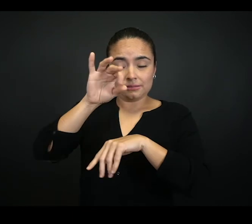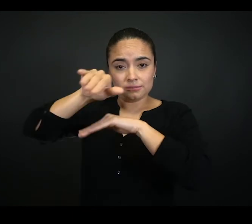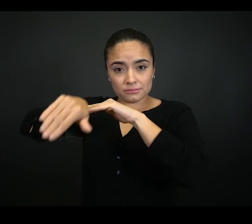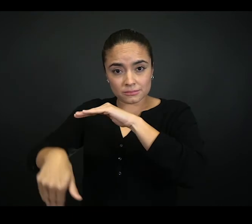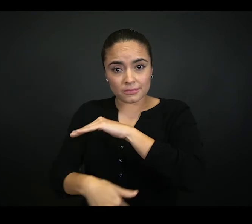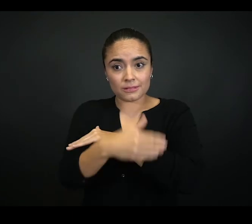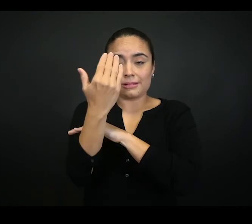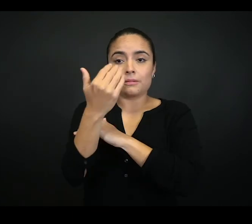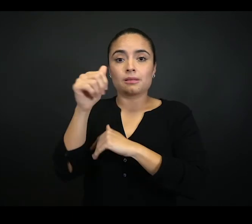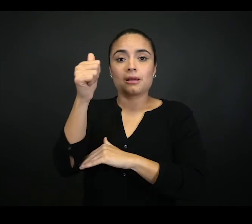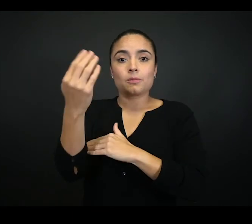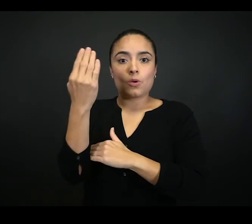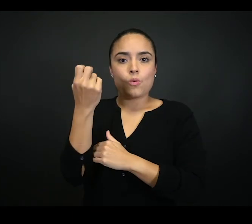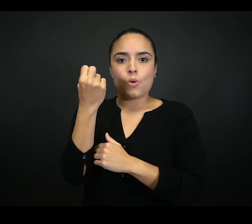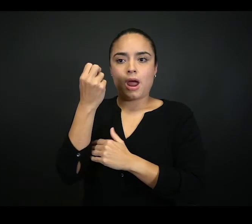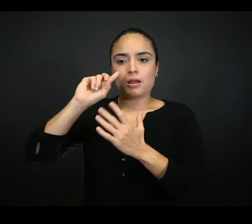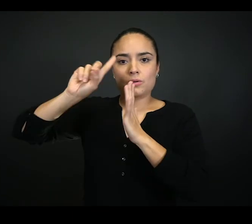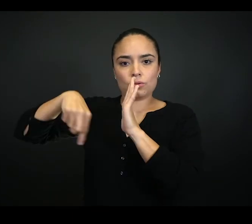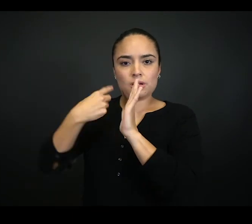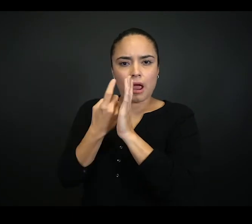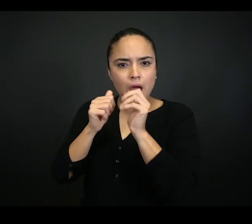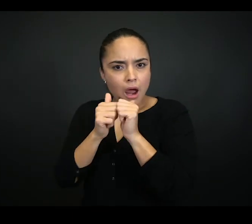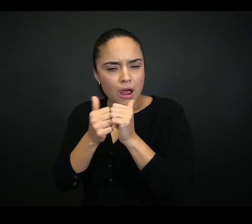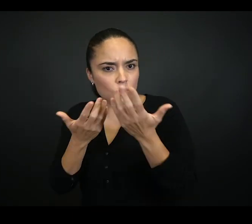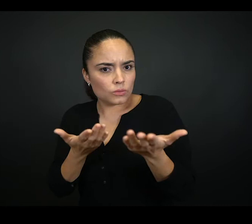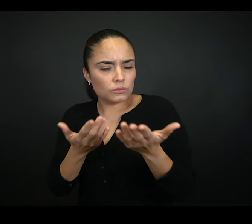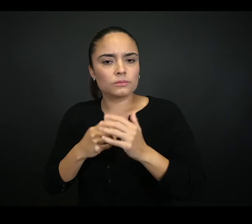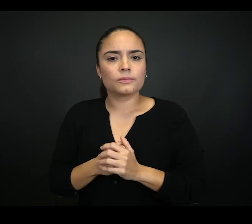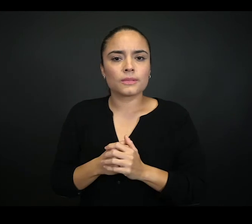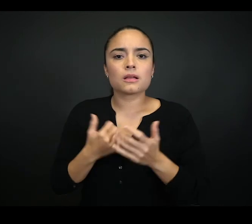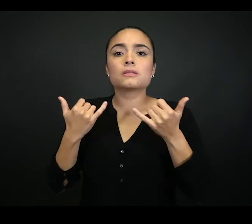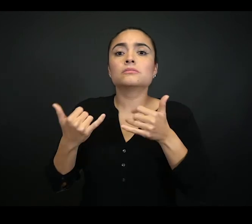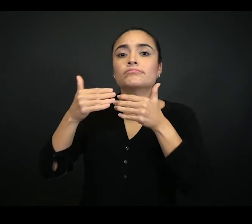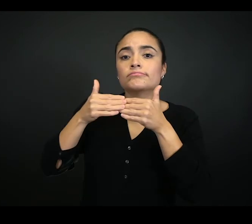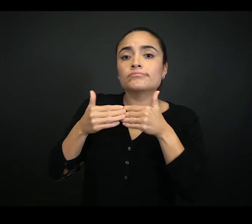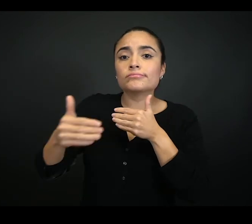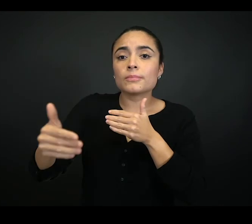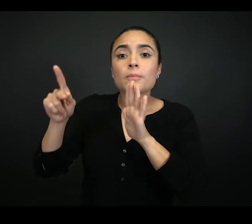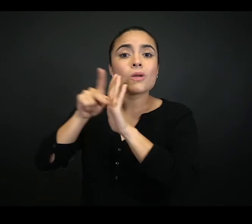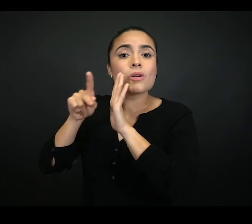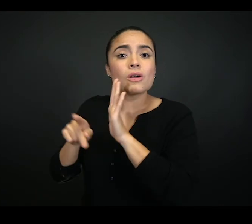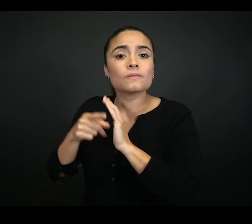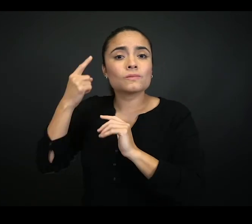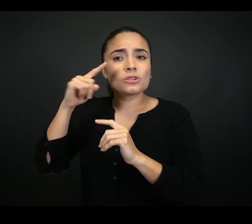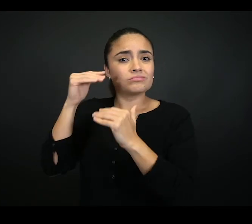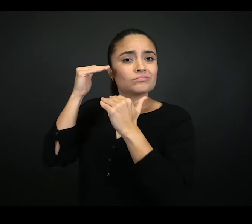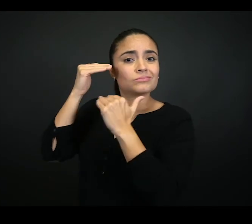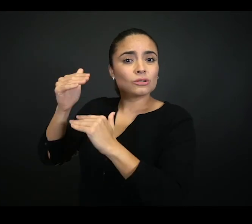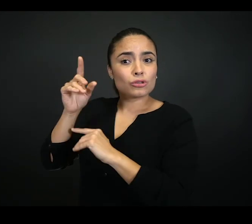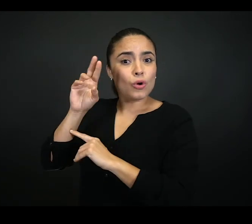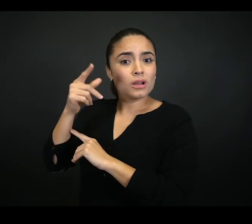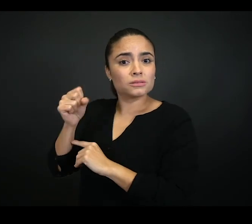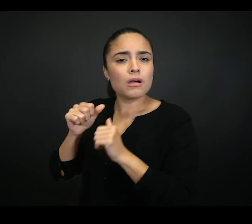our current prohibitive substance policy into one that's more aligned with public health recommendations? I think decriminalization